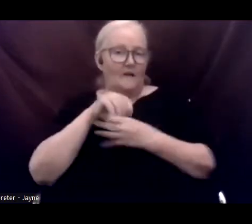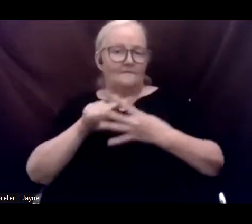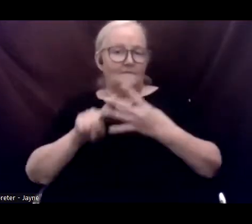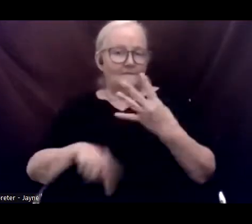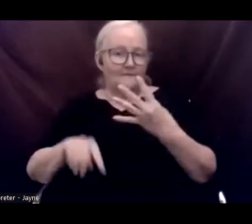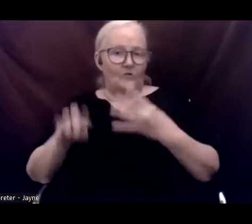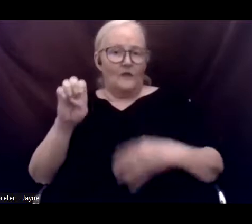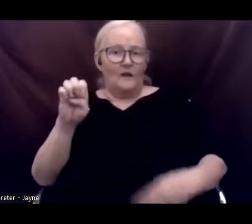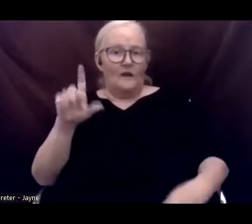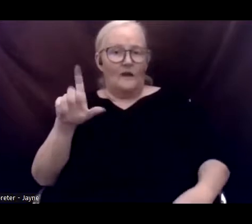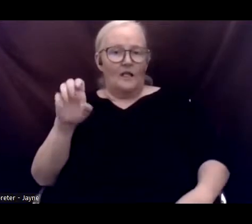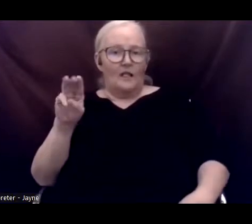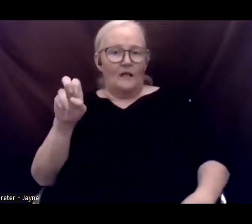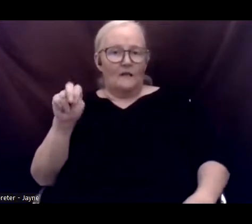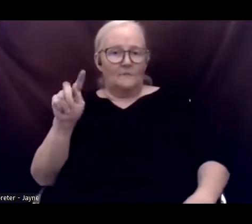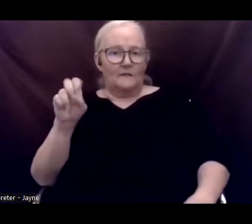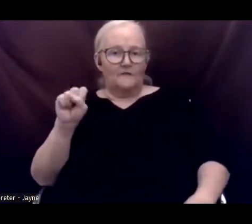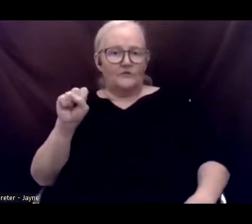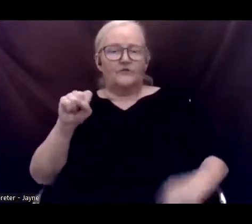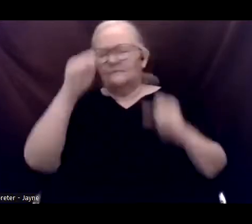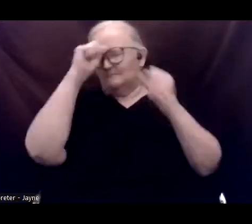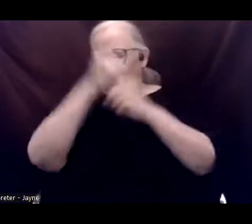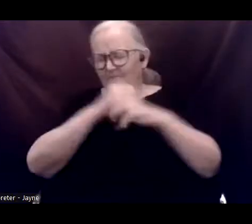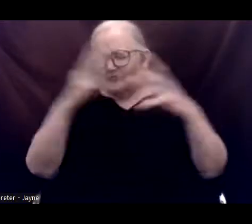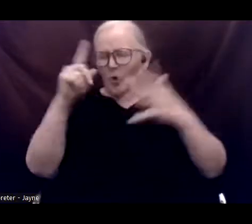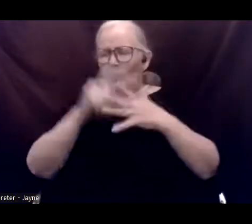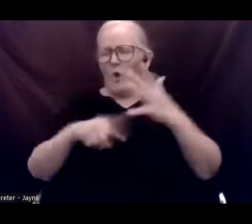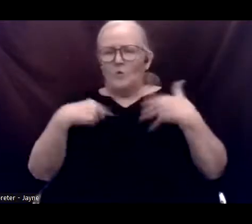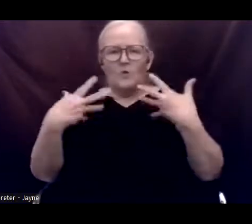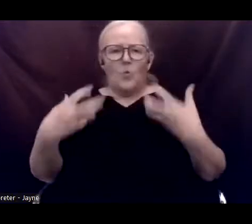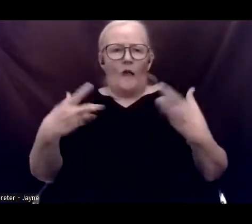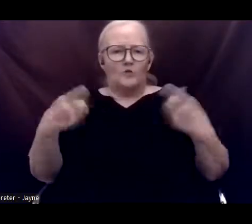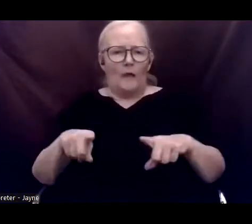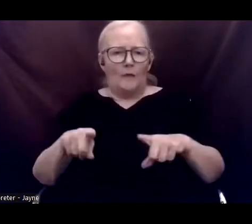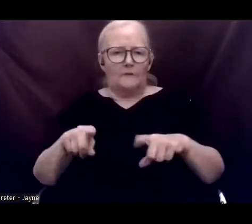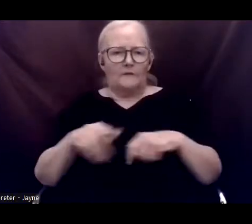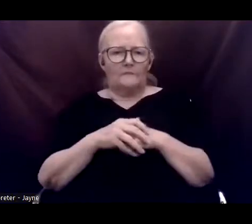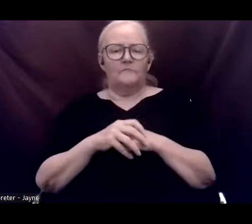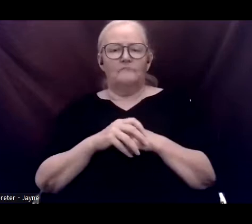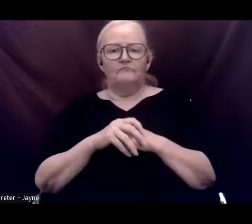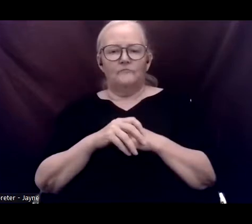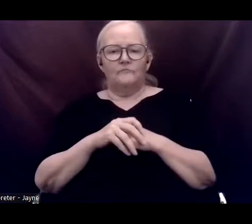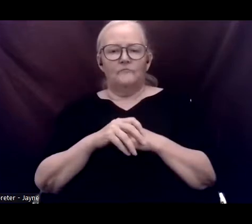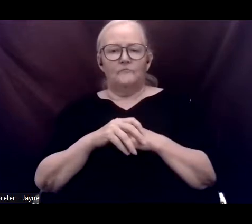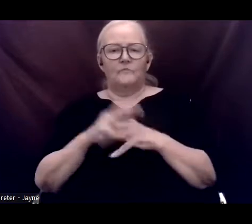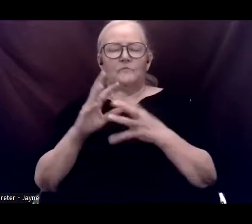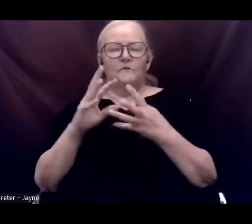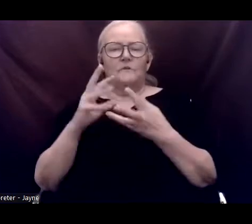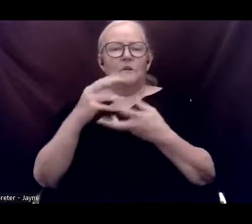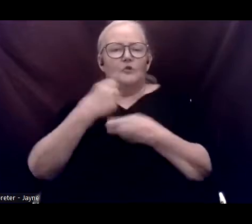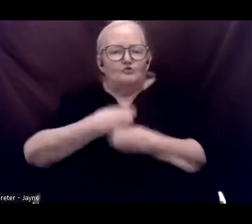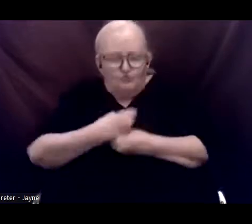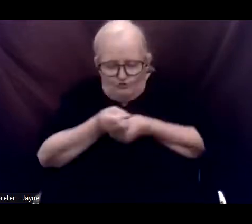Visualize what it is we wish to manifest. Create a working, a hands-on